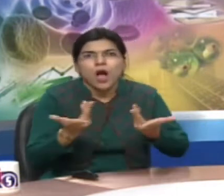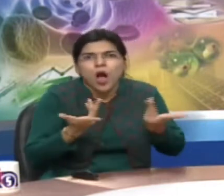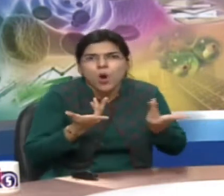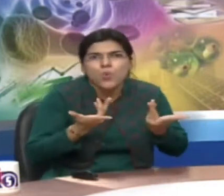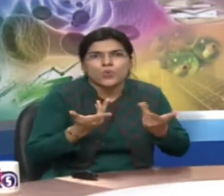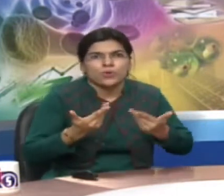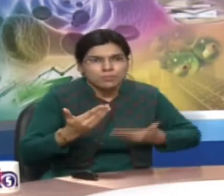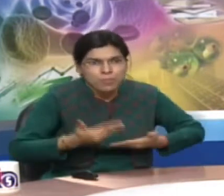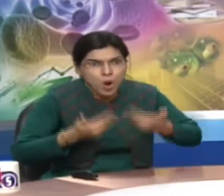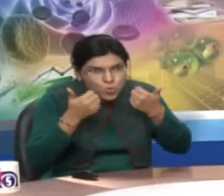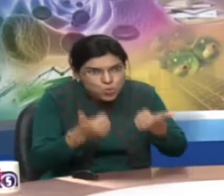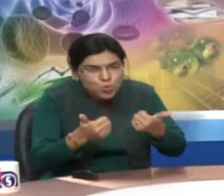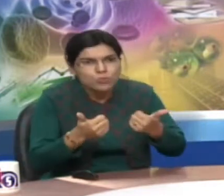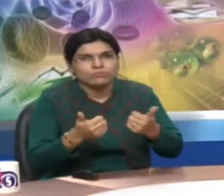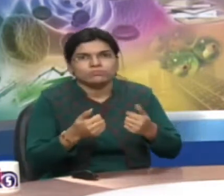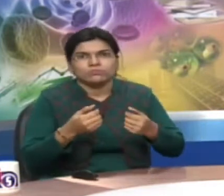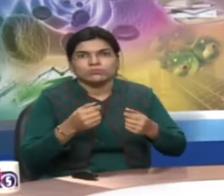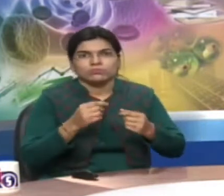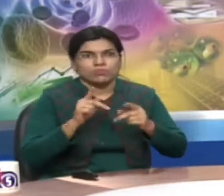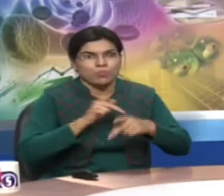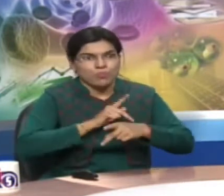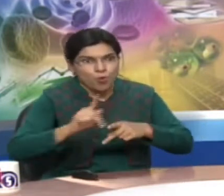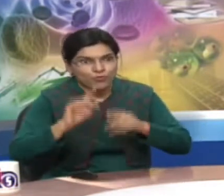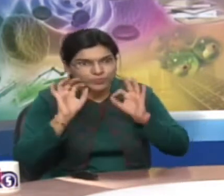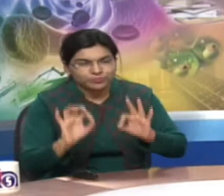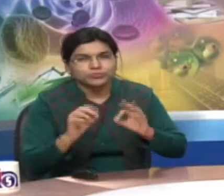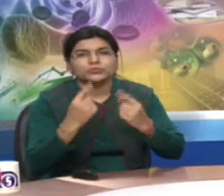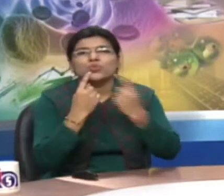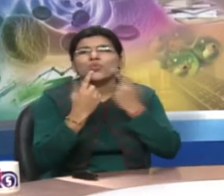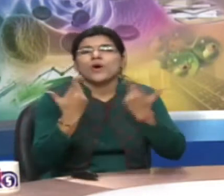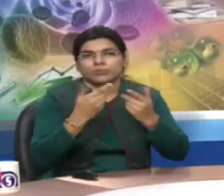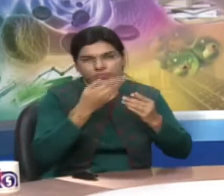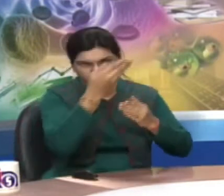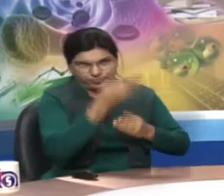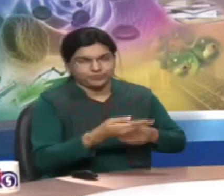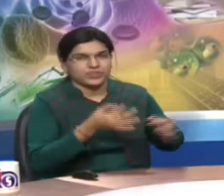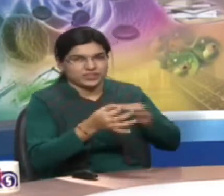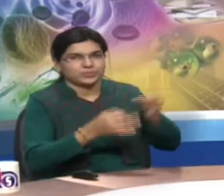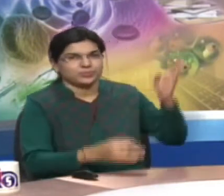How relates to a way, manner, or form.